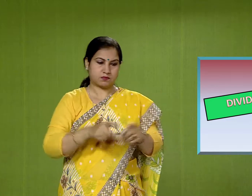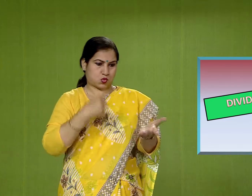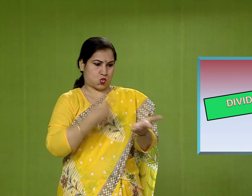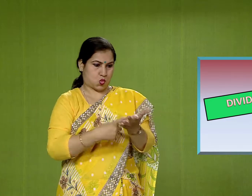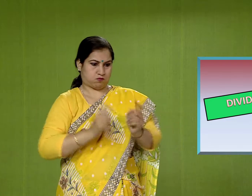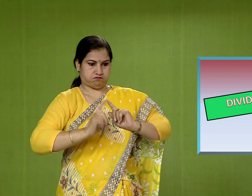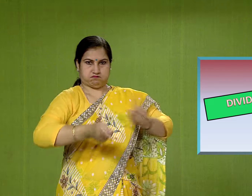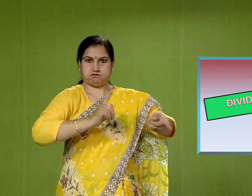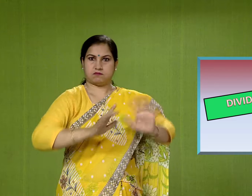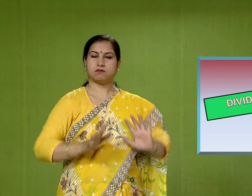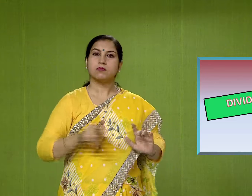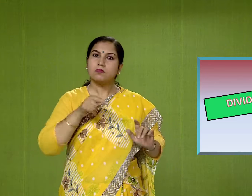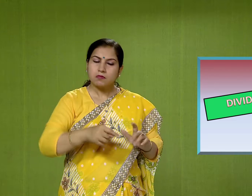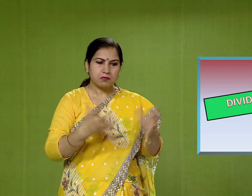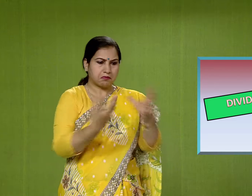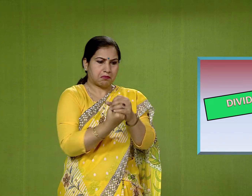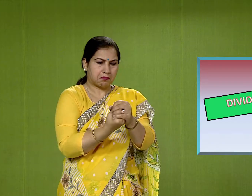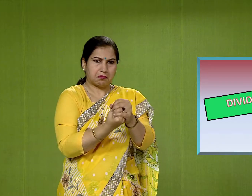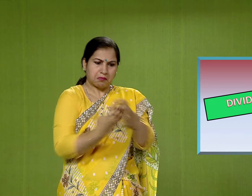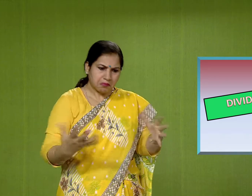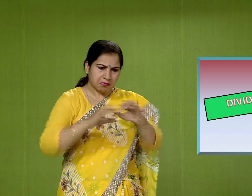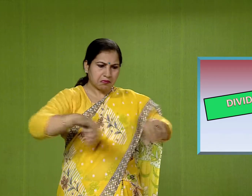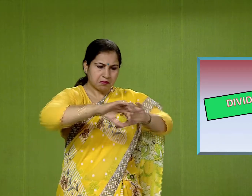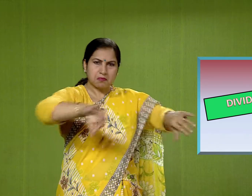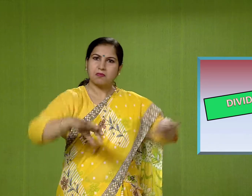that led to the formation of Muslim League.